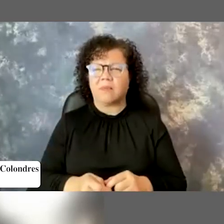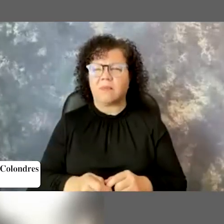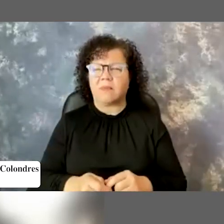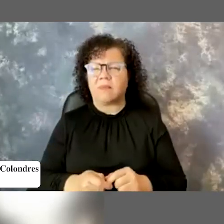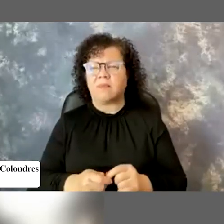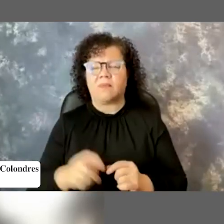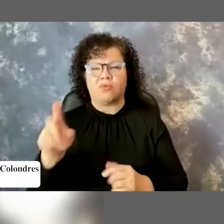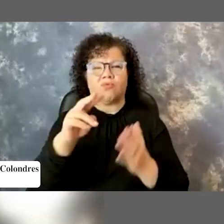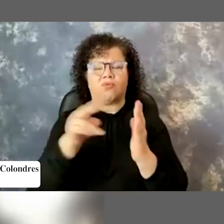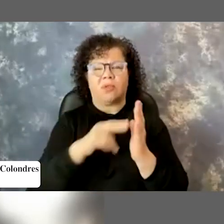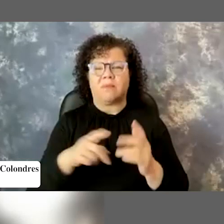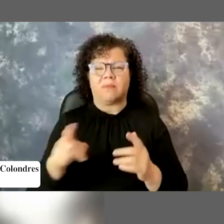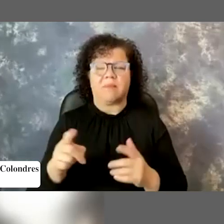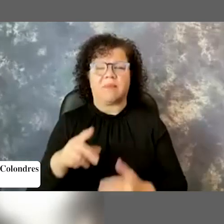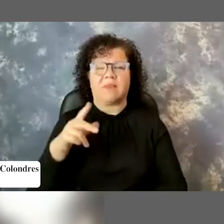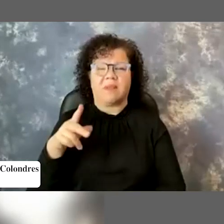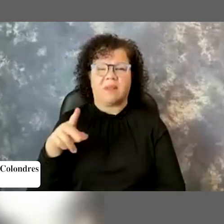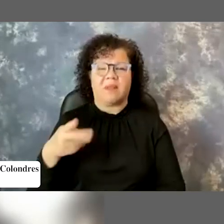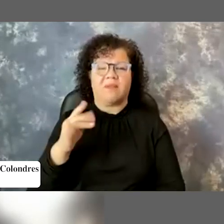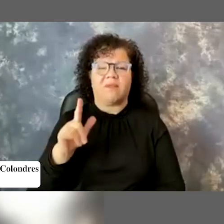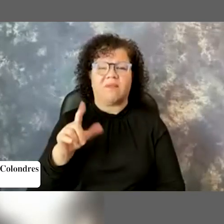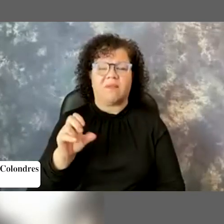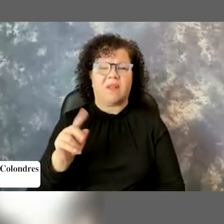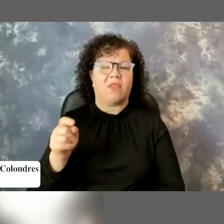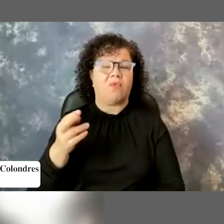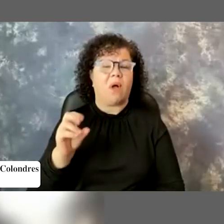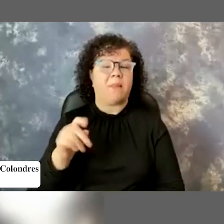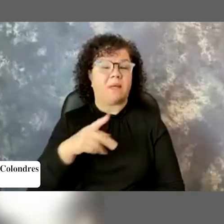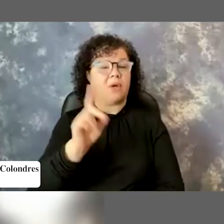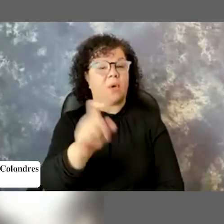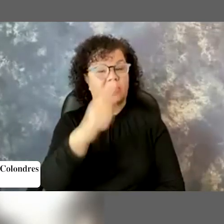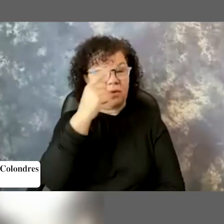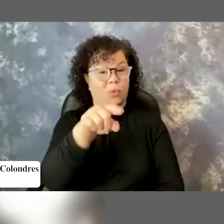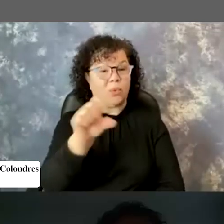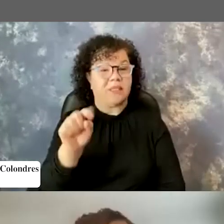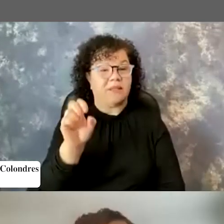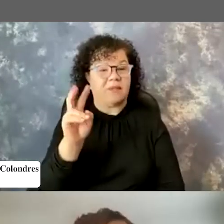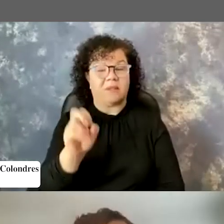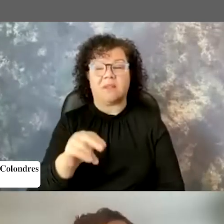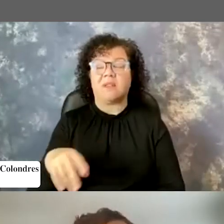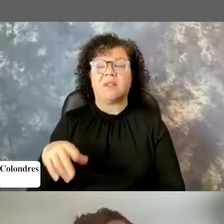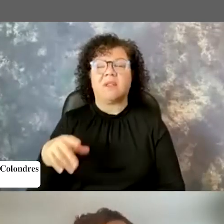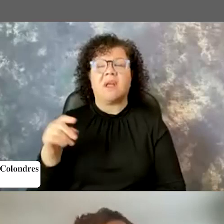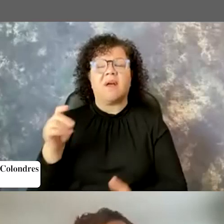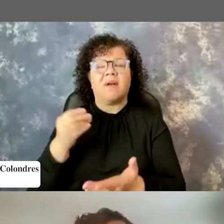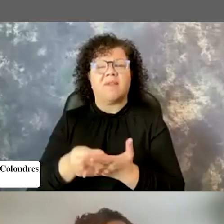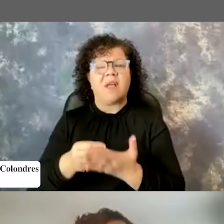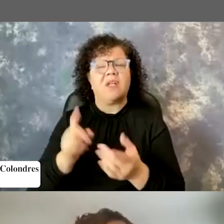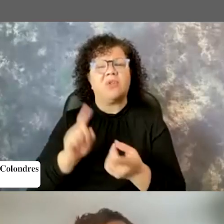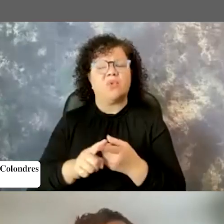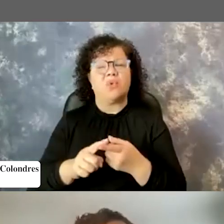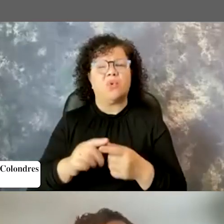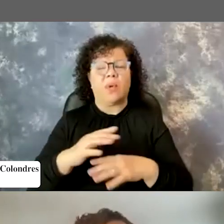following. Philanthropic, this is a question for you, Stephen. Philanthropic funding to Indigenous-led